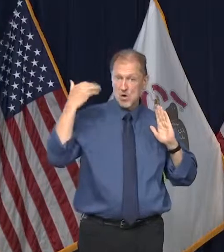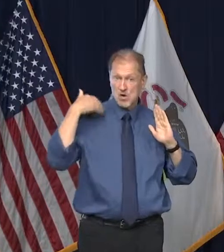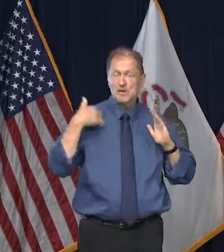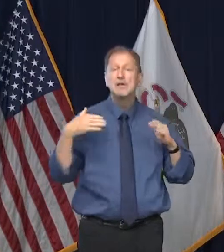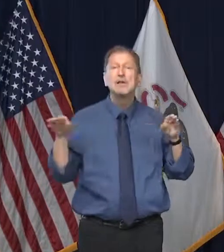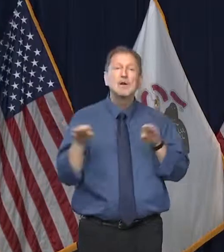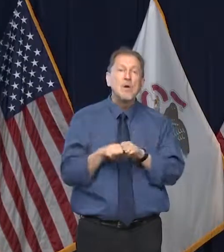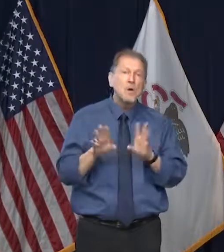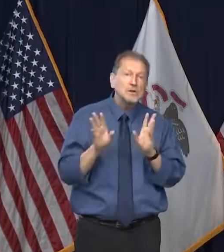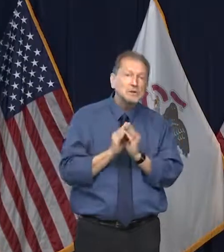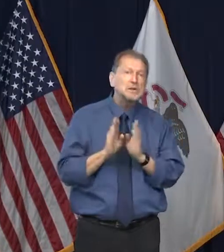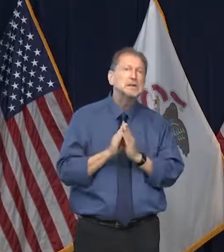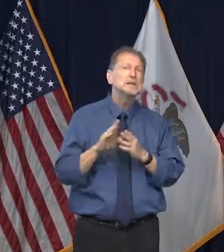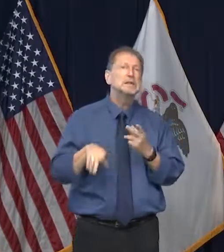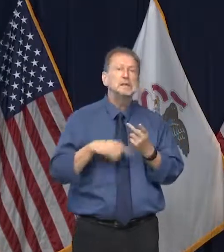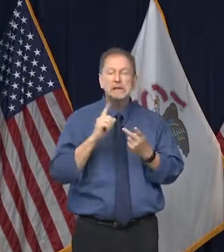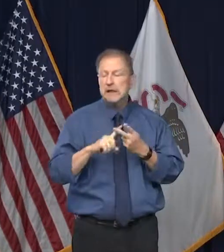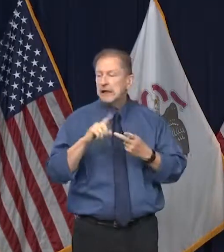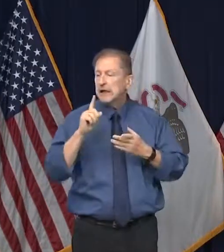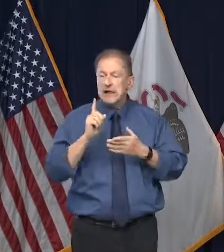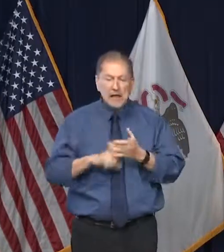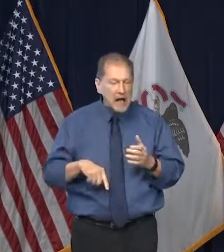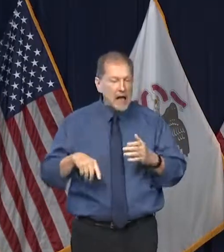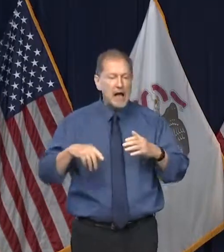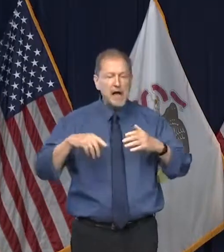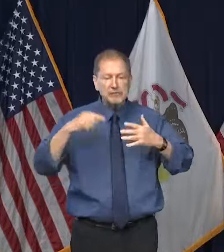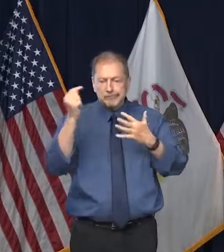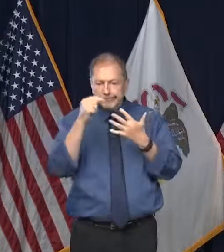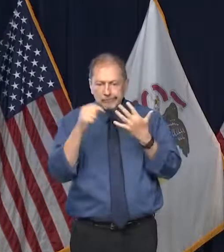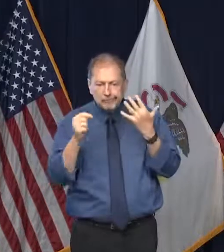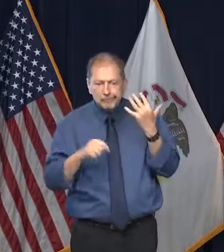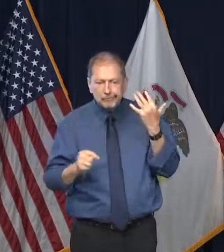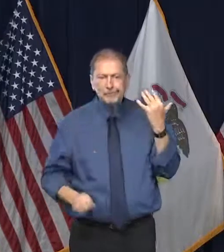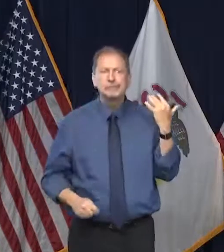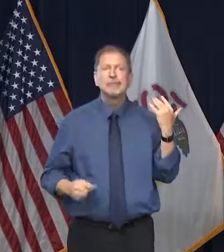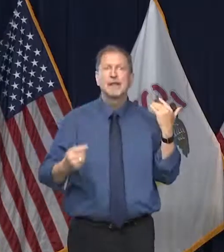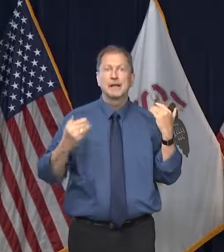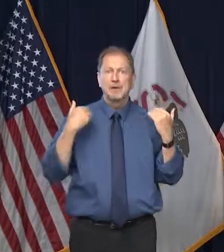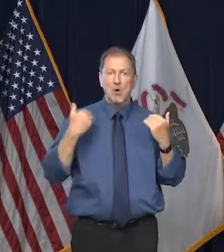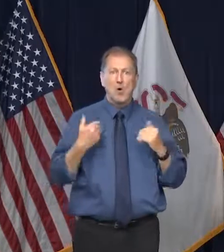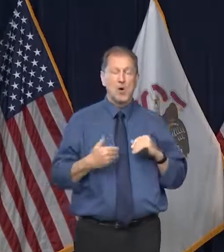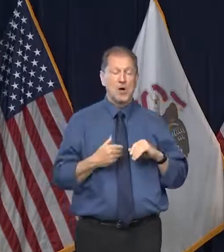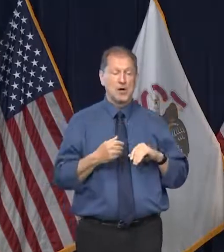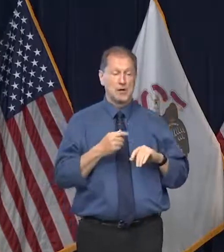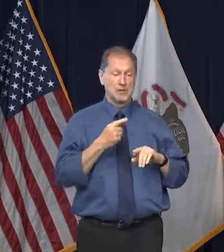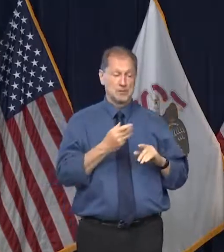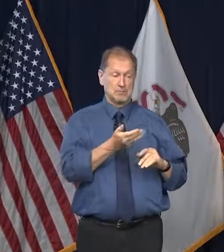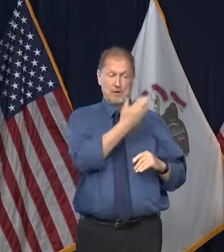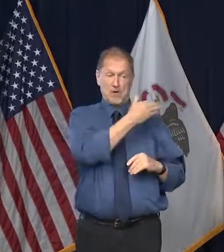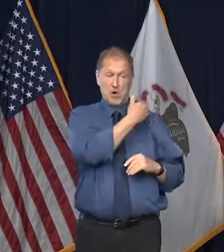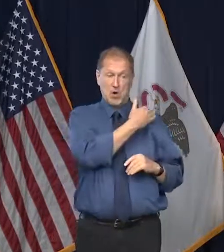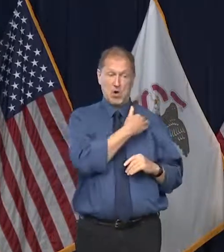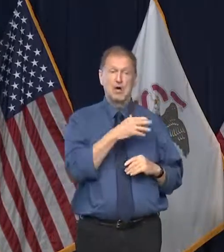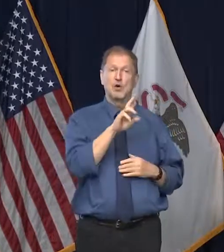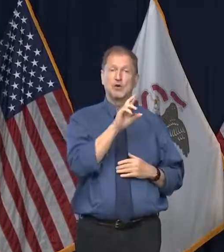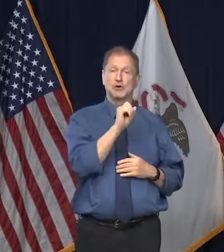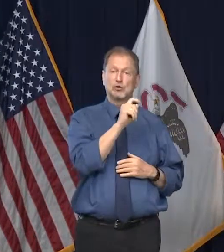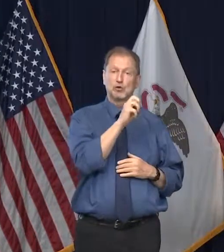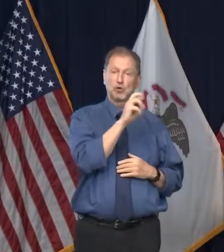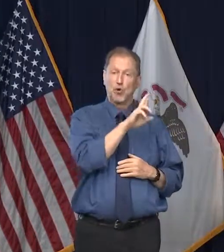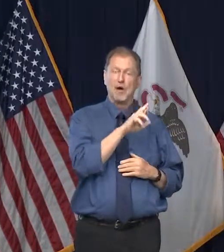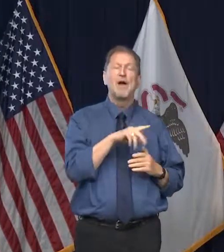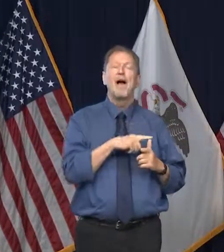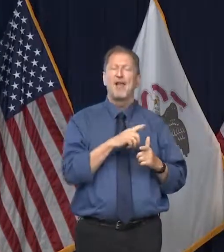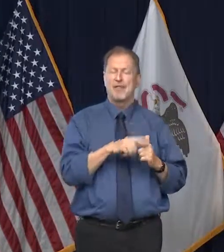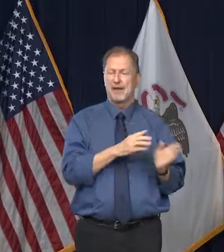phases of Restore Illinois, or in the mitigations that are in the Resurgence mitigation list, Tier 1, Tier 2,